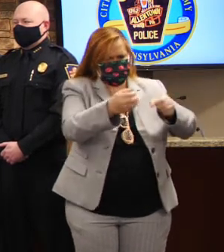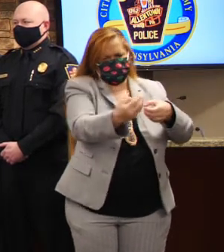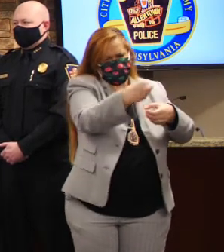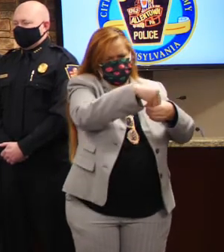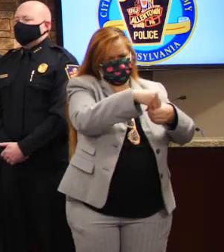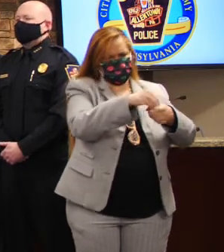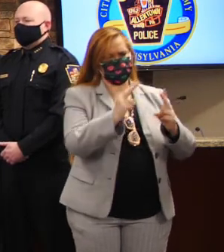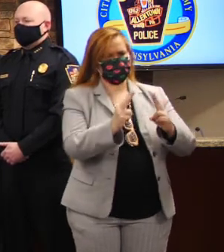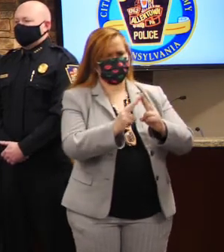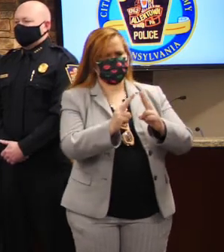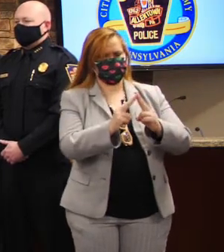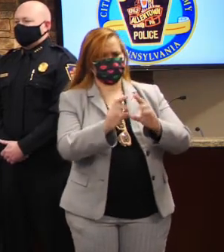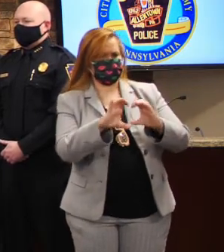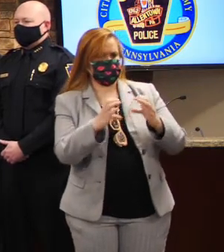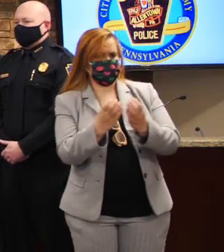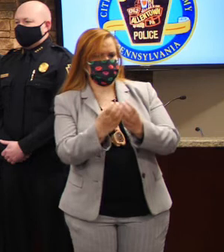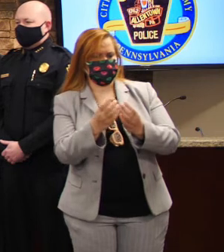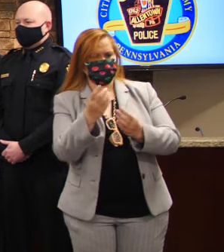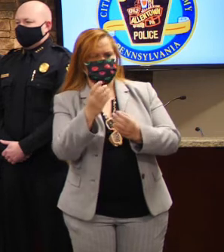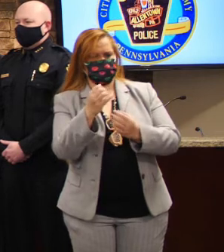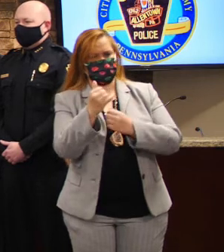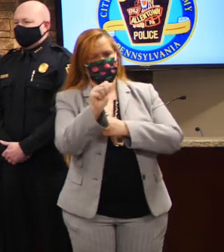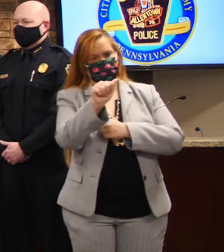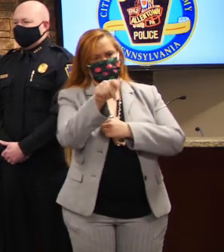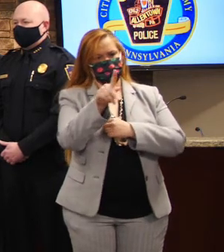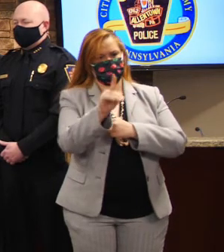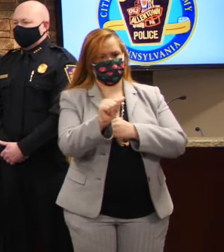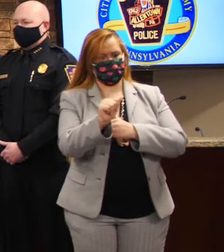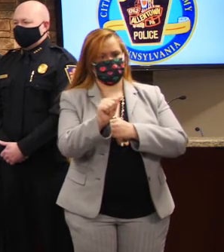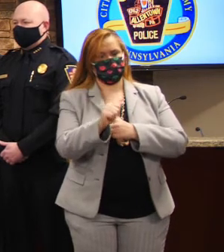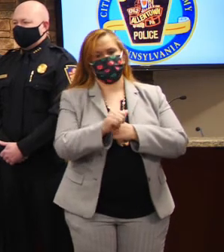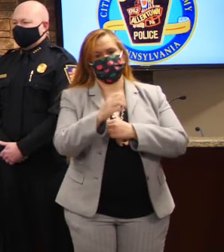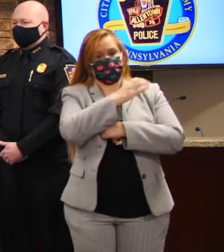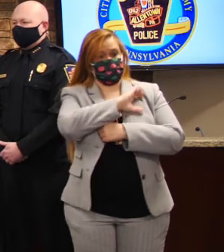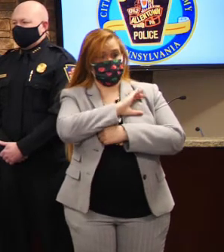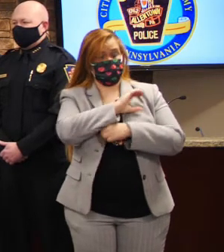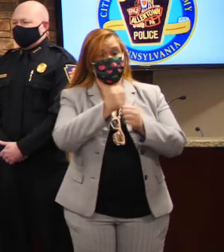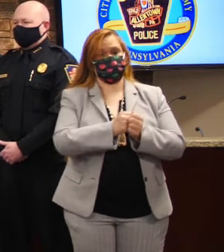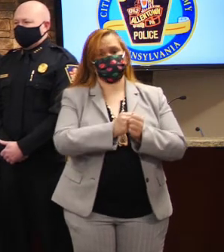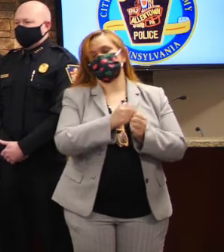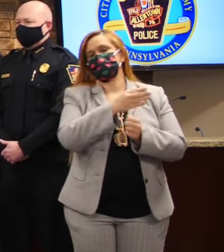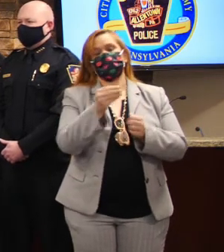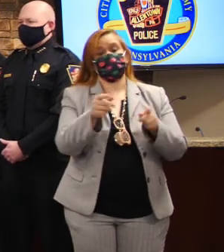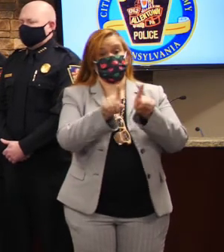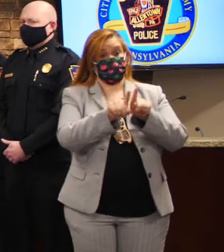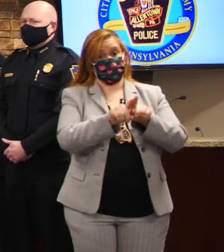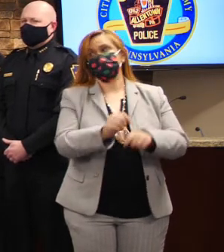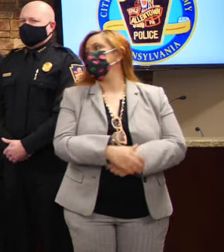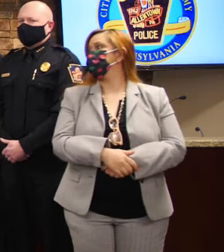the gap between the community and the law enforcement. When the citizens are part of the